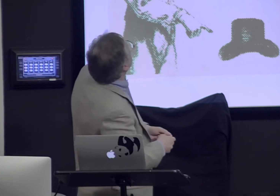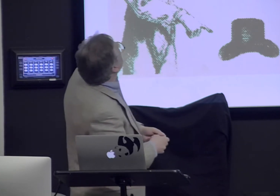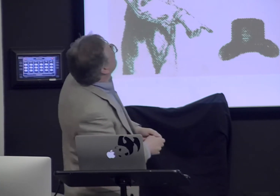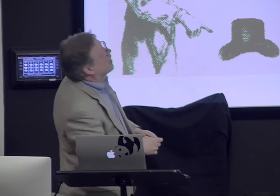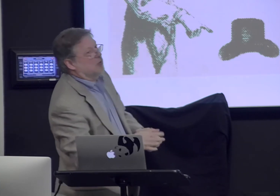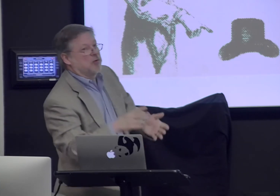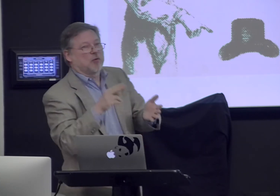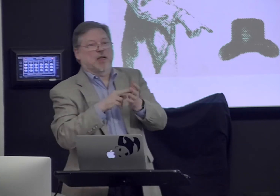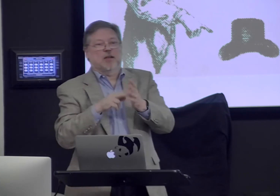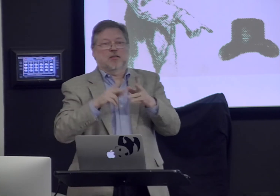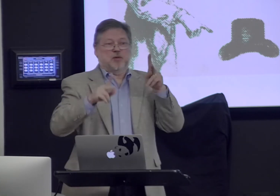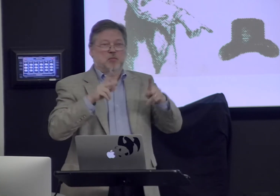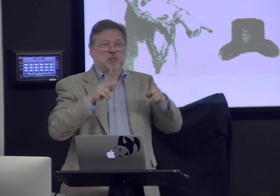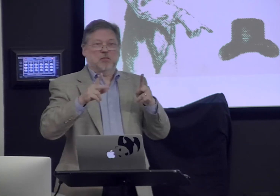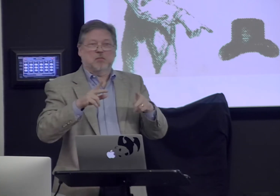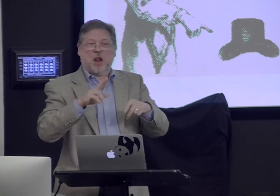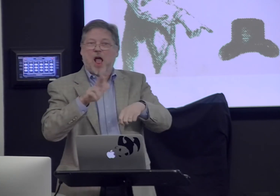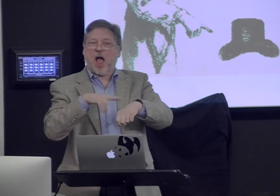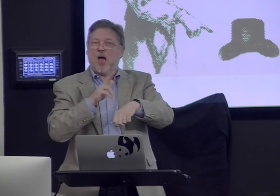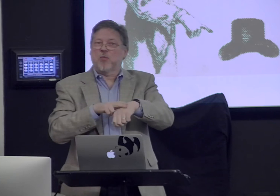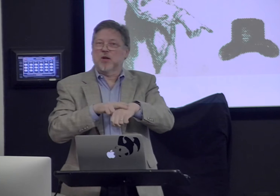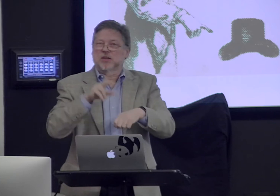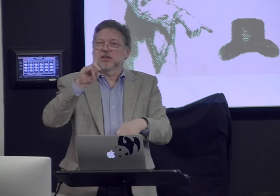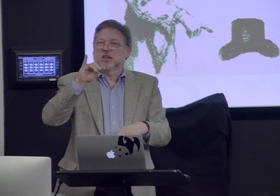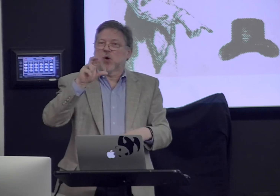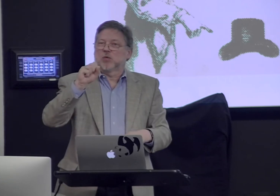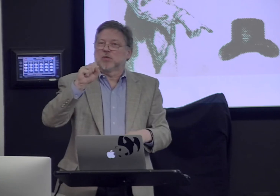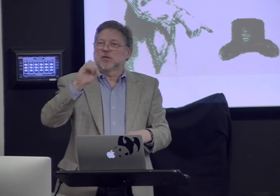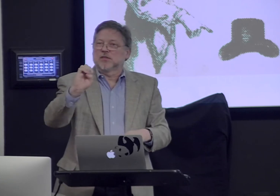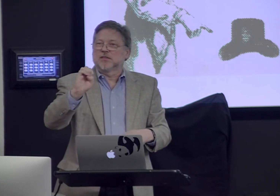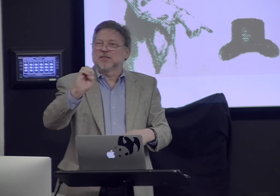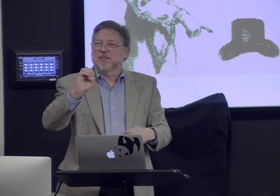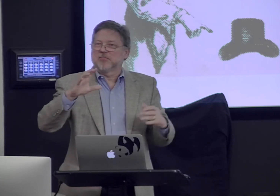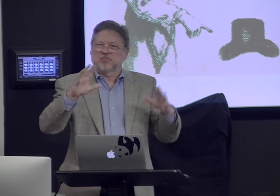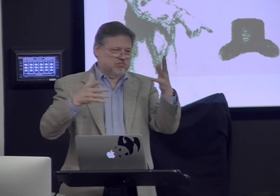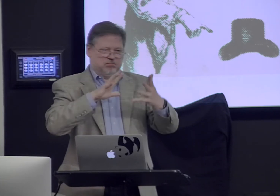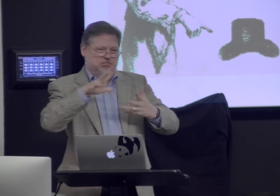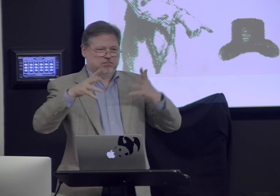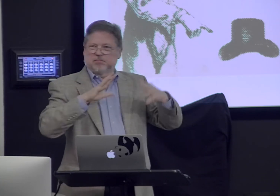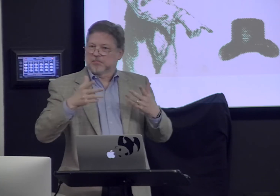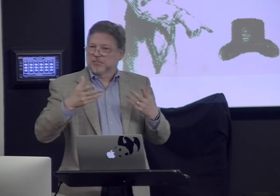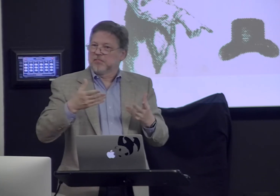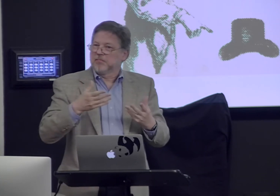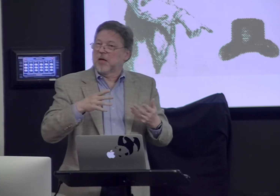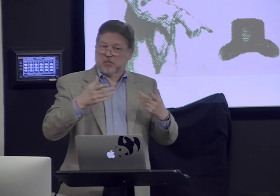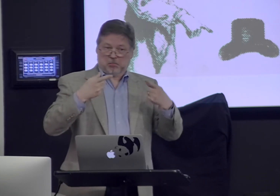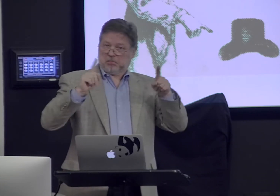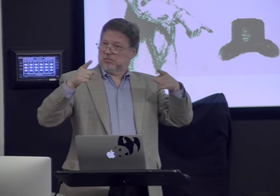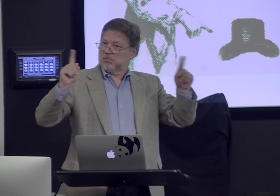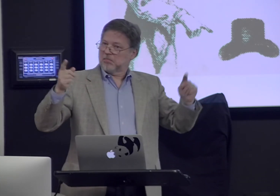one's meaning clear and differentiate the form from how it was used in other instances.